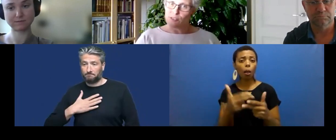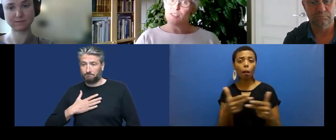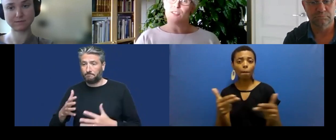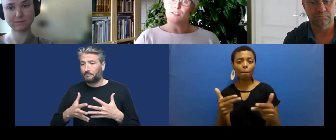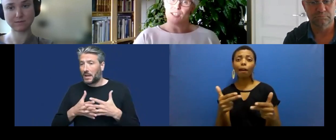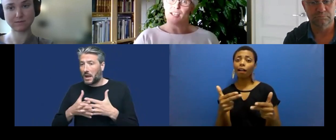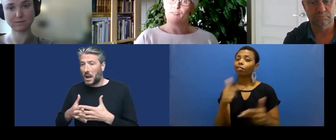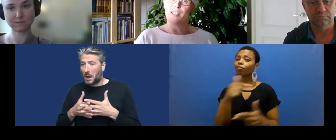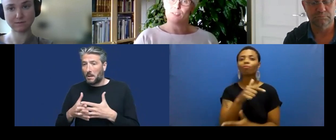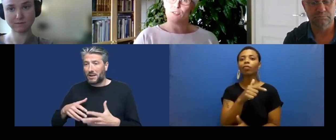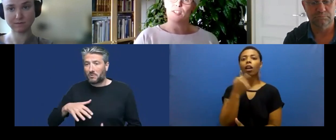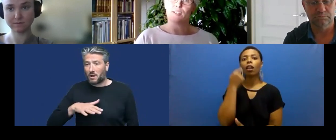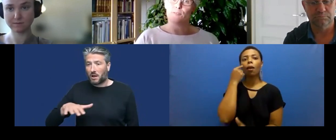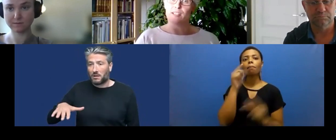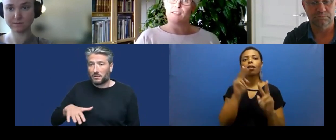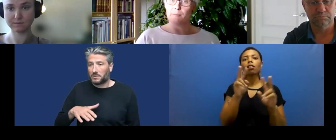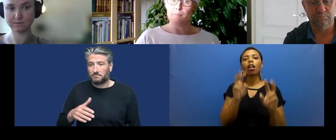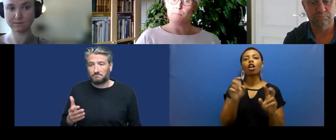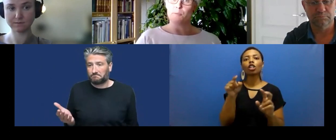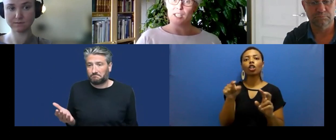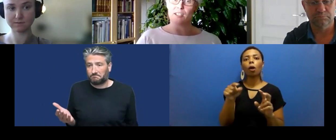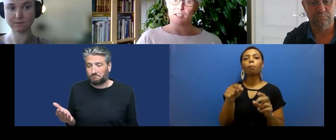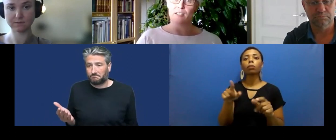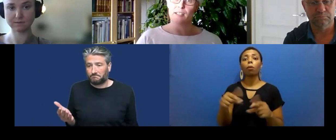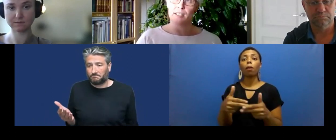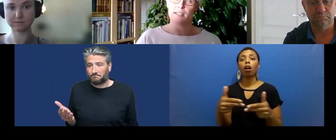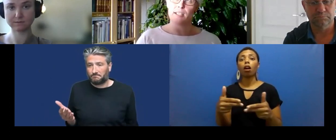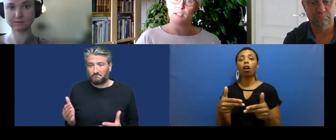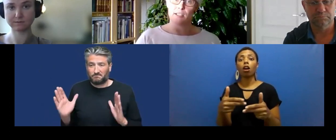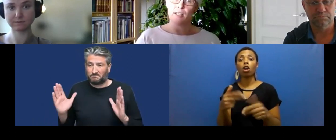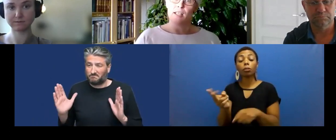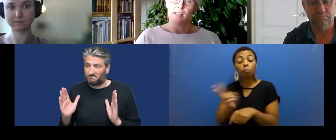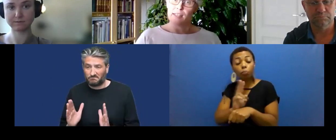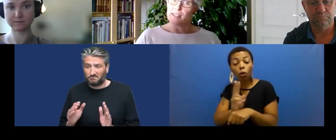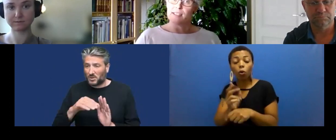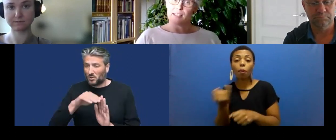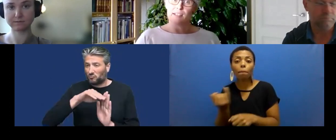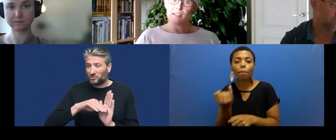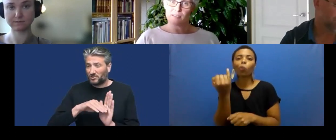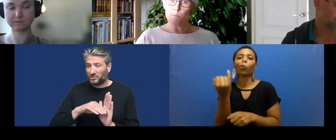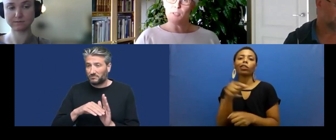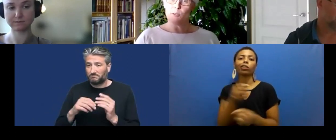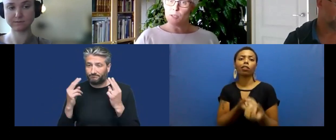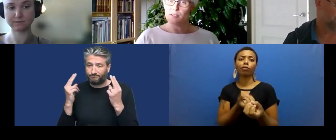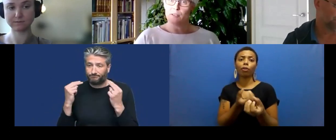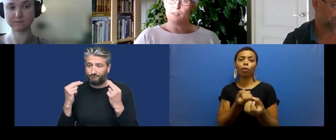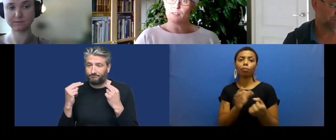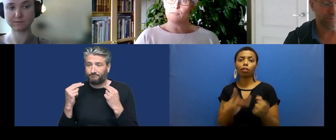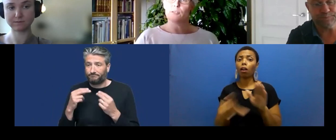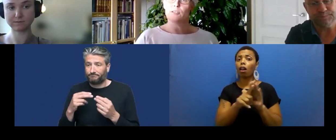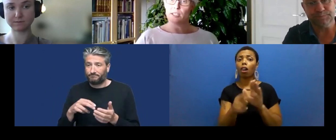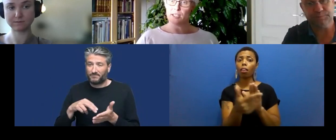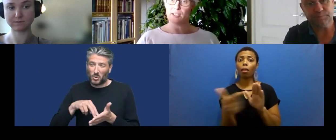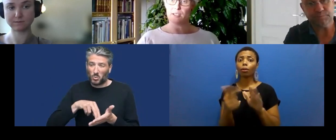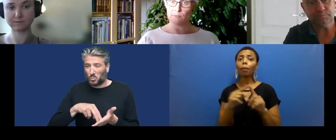not considered to have a strong enough data protection legislation, that is actually stopping quite a lot